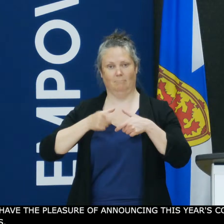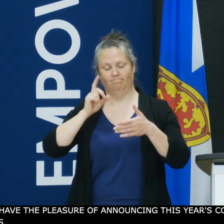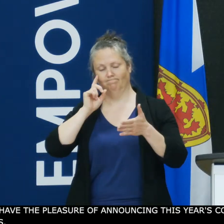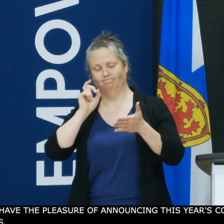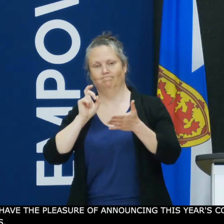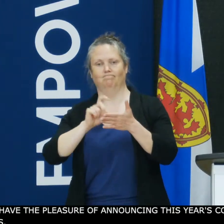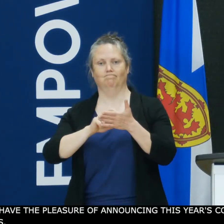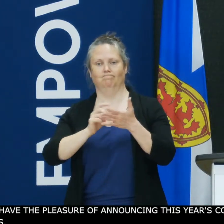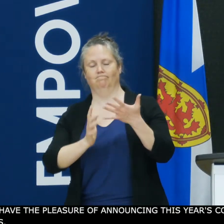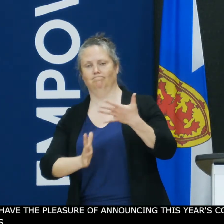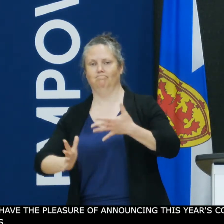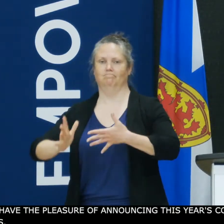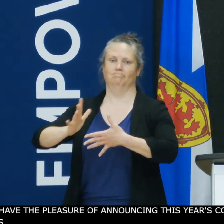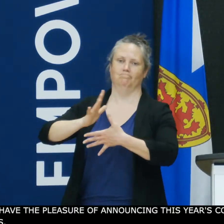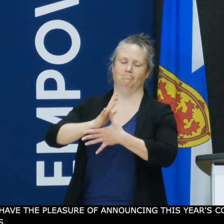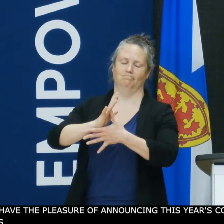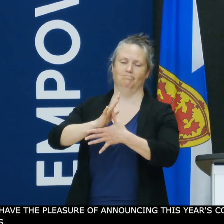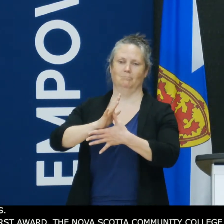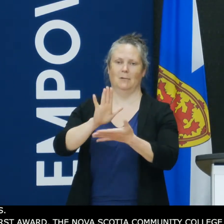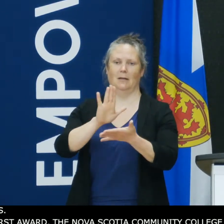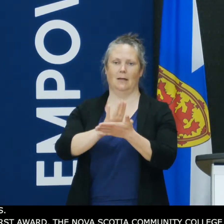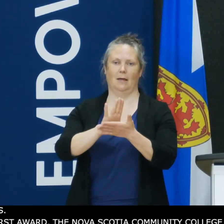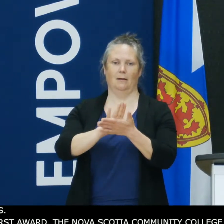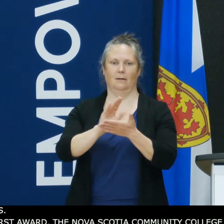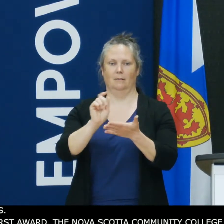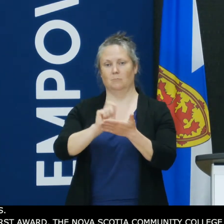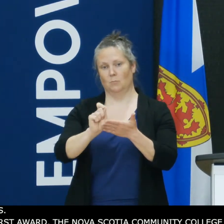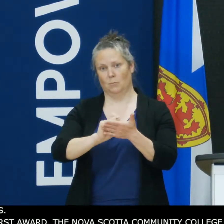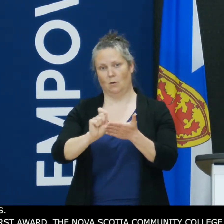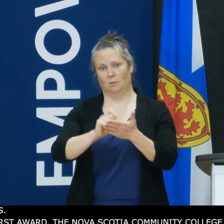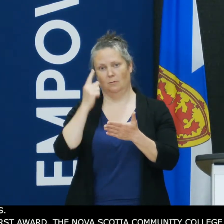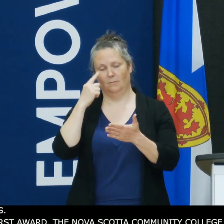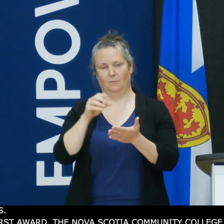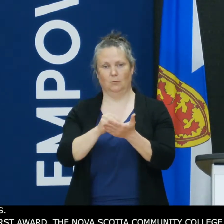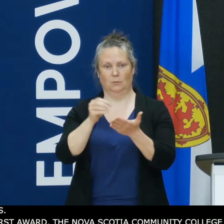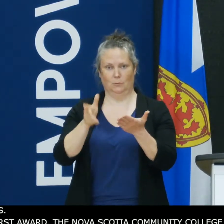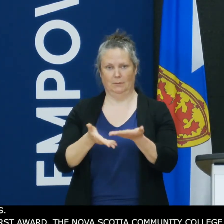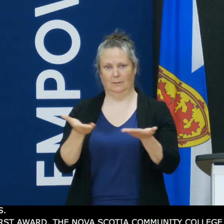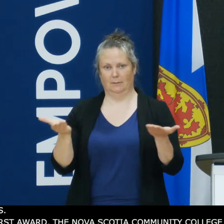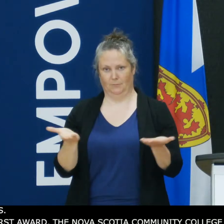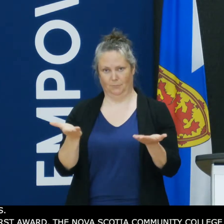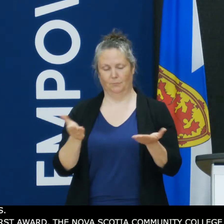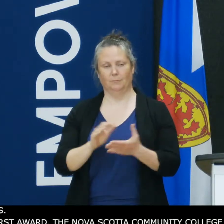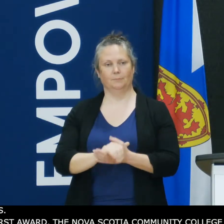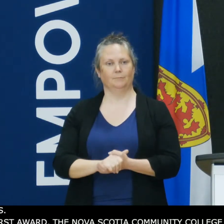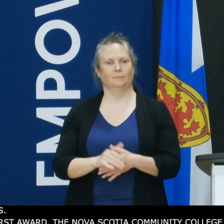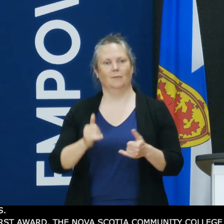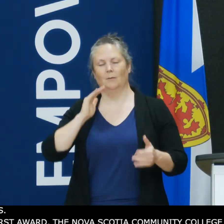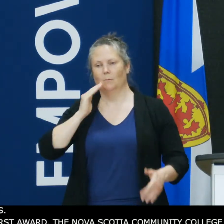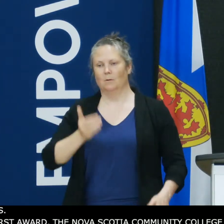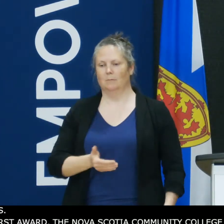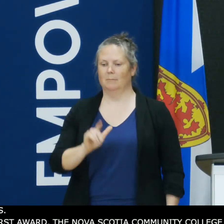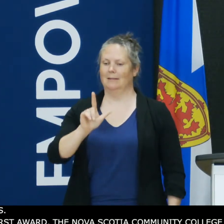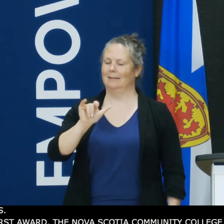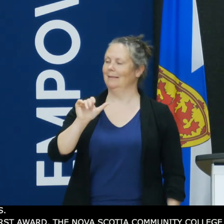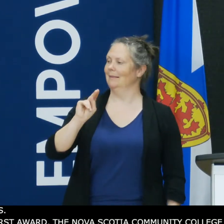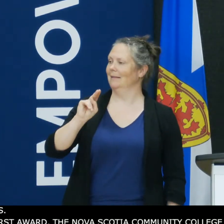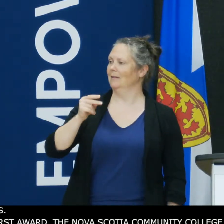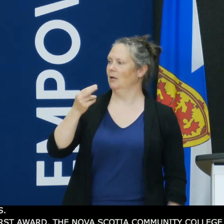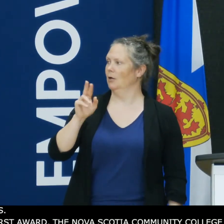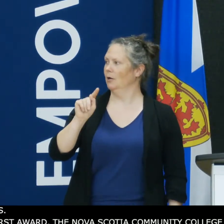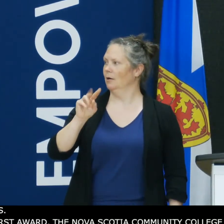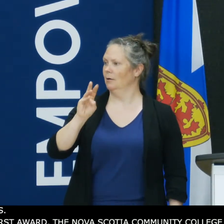highest academic achievement earned by a student. We now welcome Lynn Hartwell,